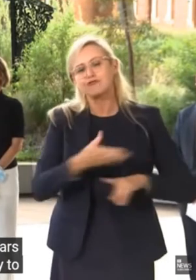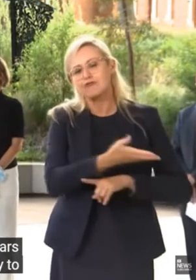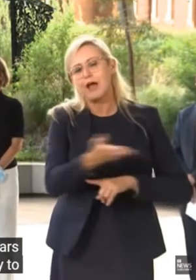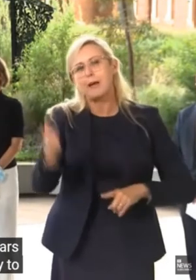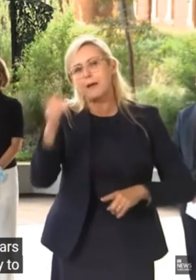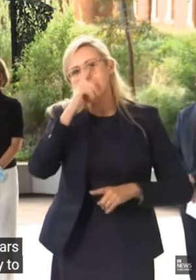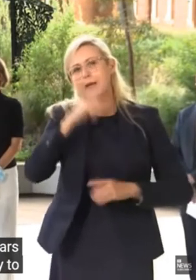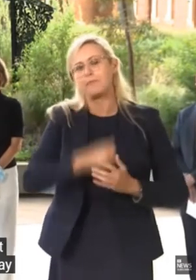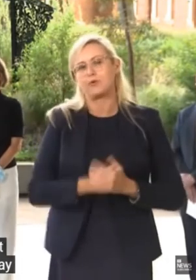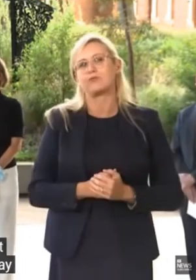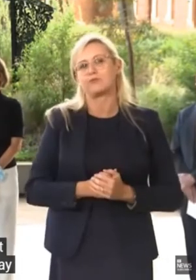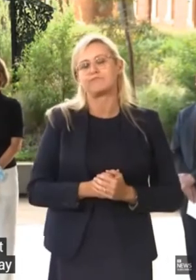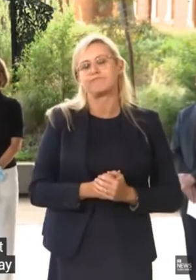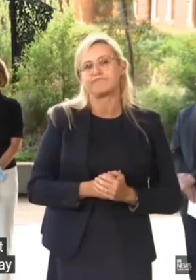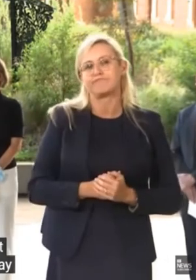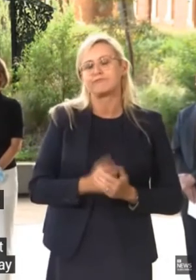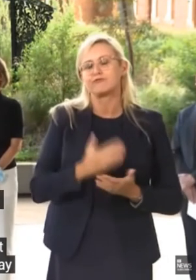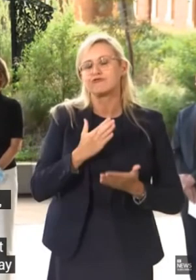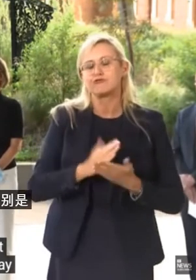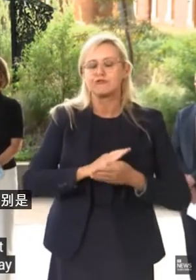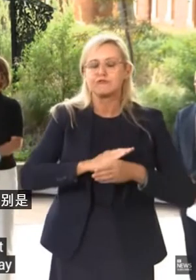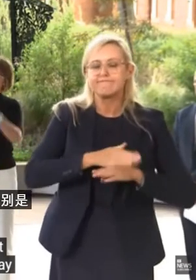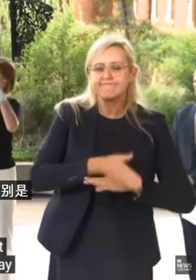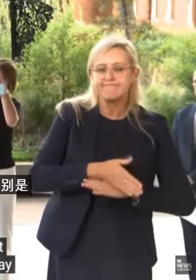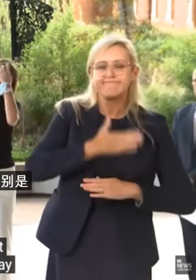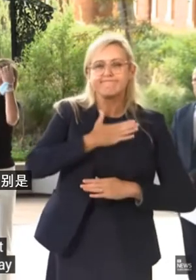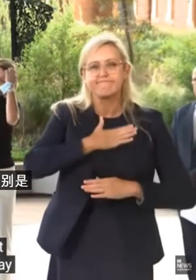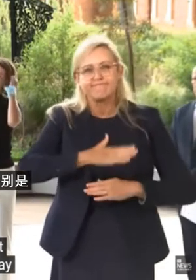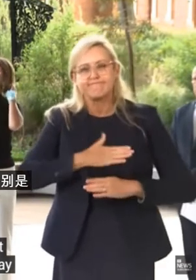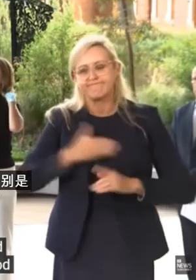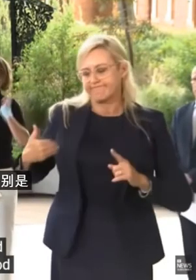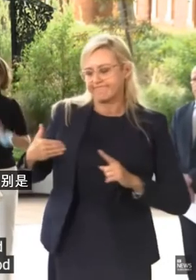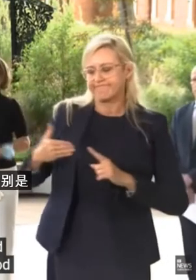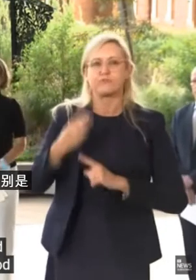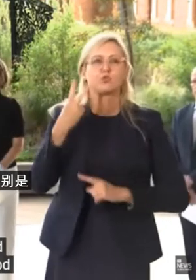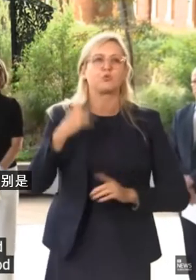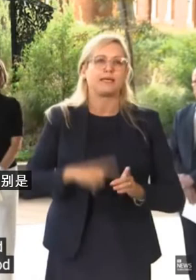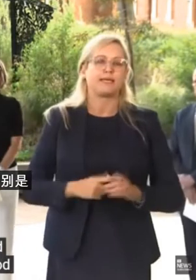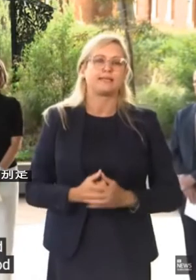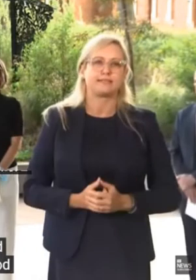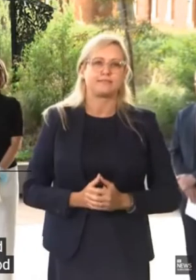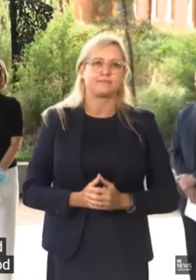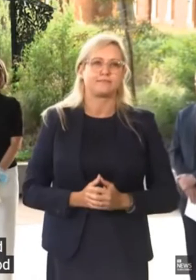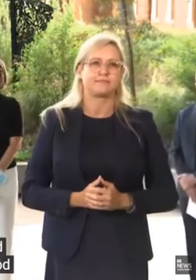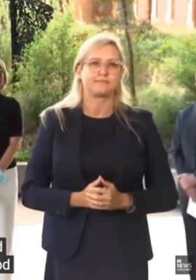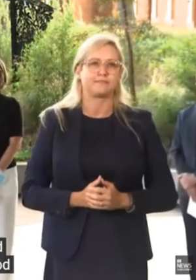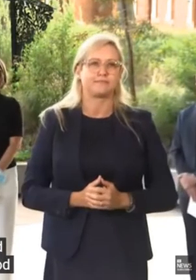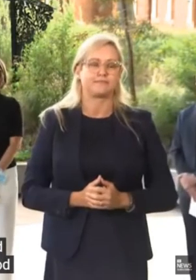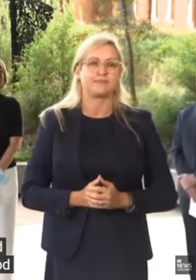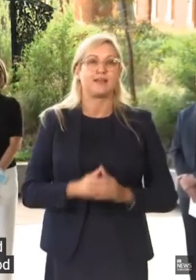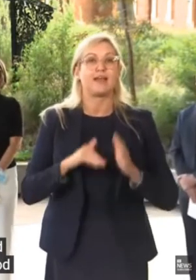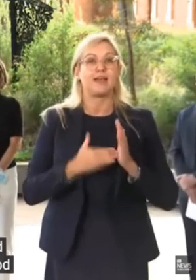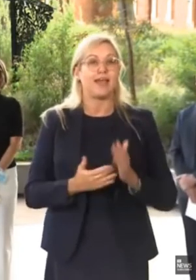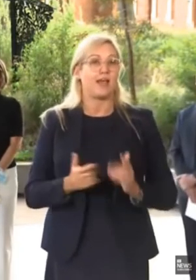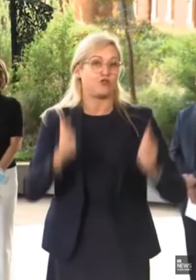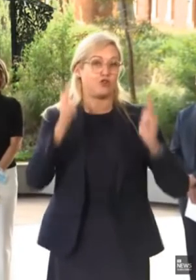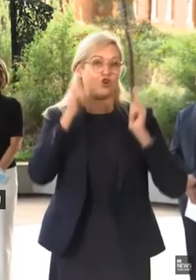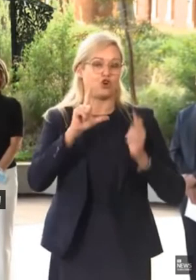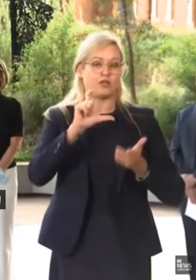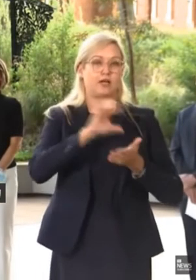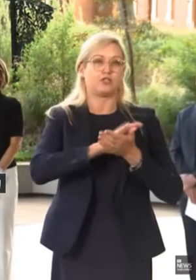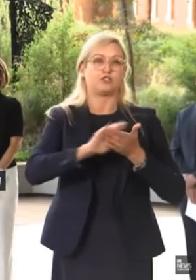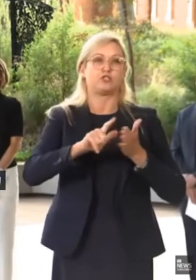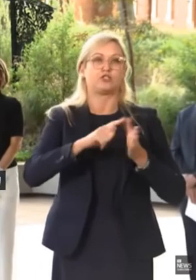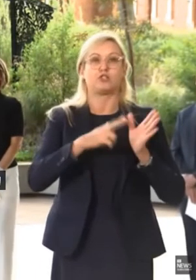people display over the last 2 years, and particularly during this period of time. I'm now going to have Dr. Chant provide